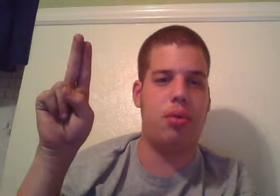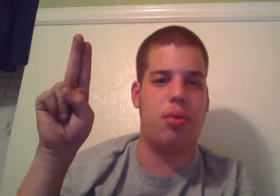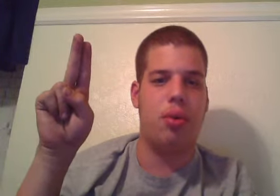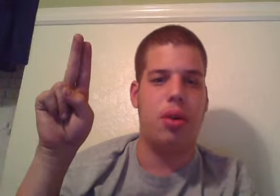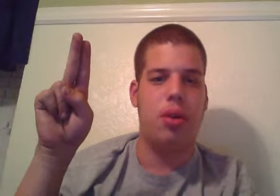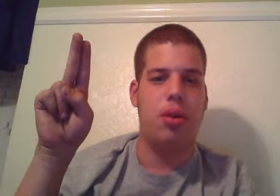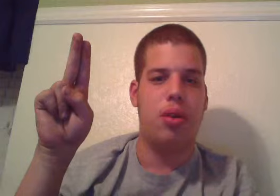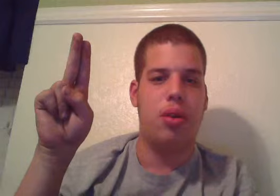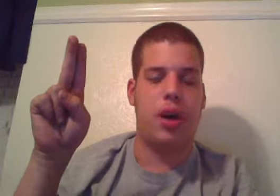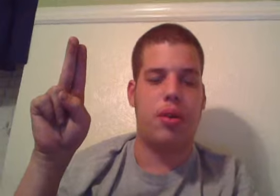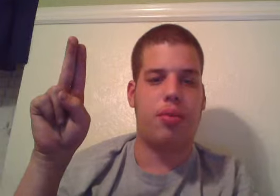So, yeah.